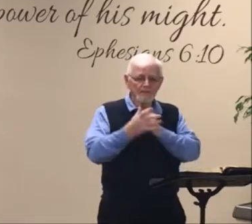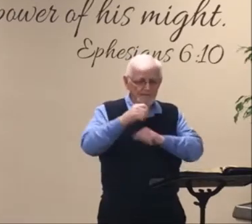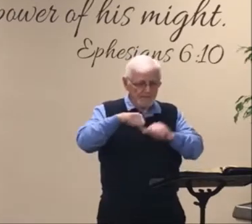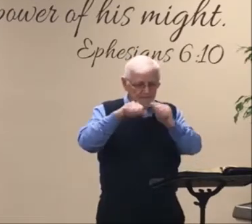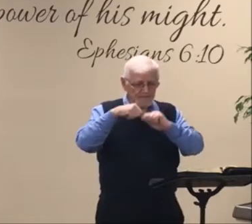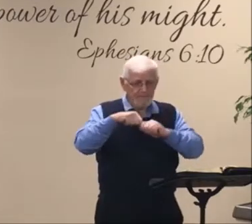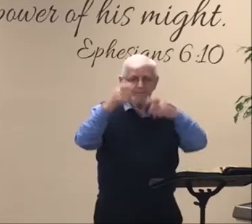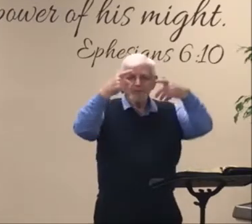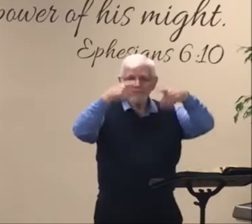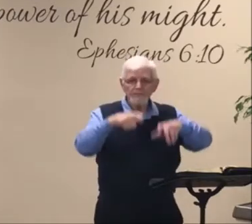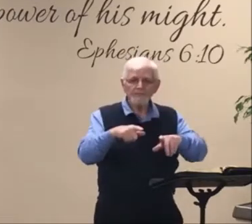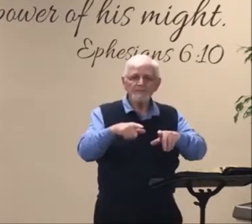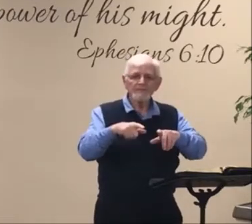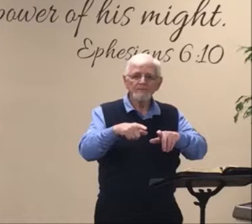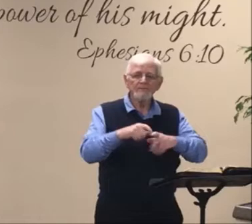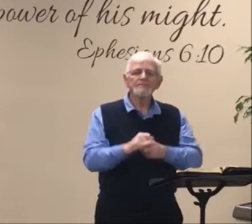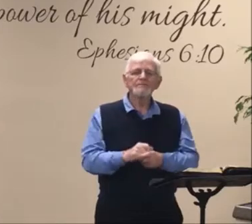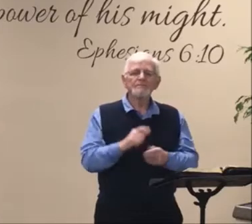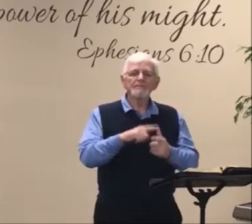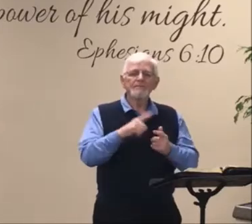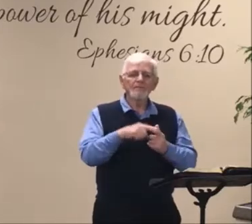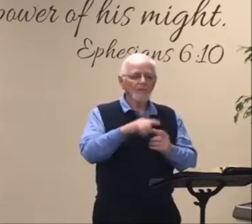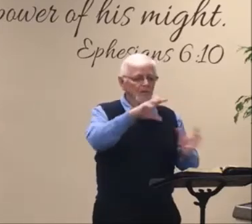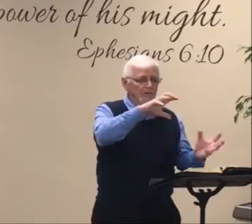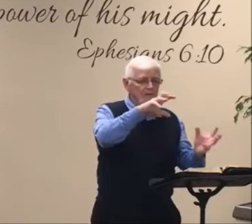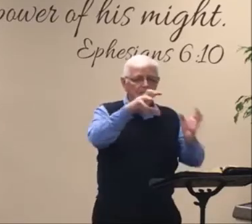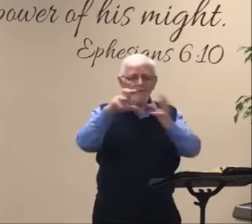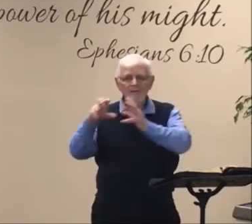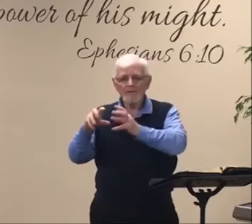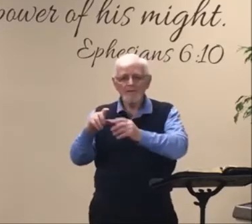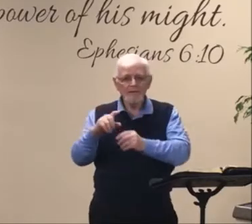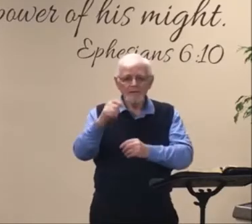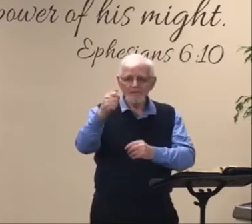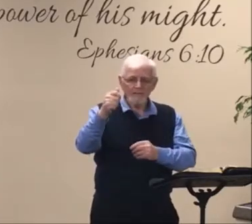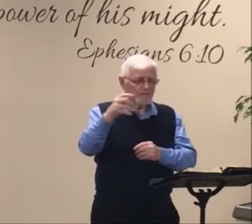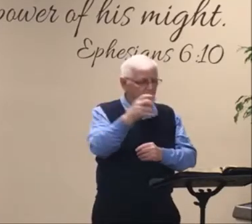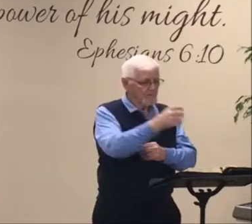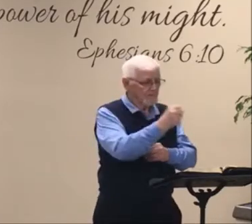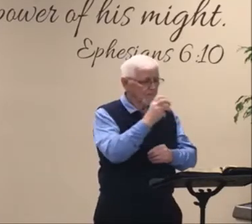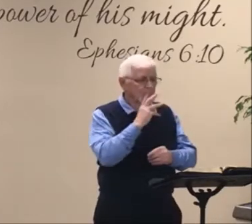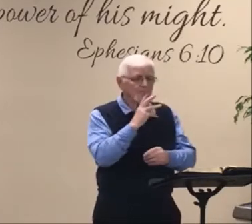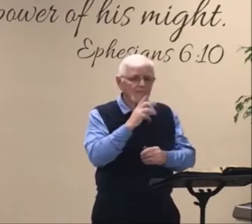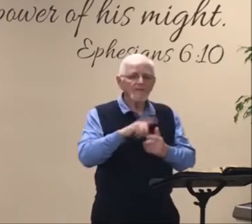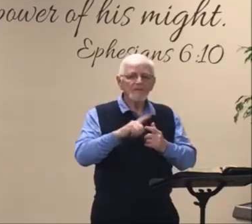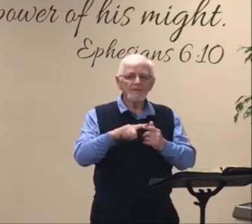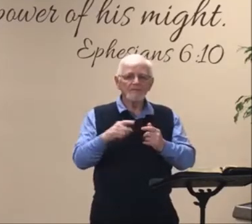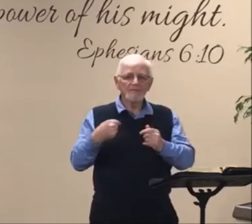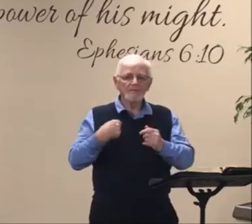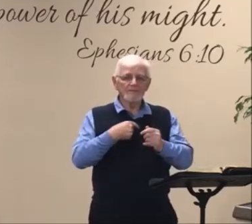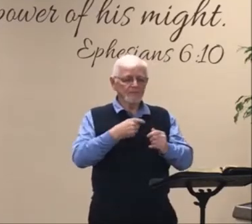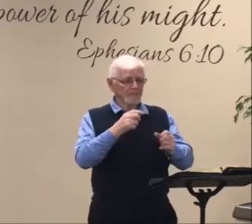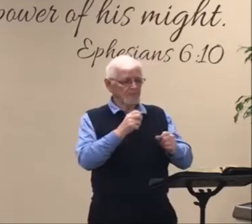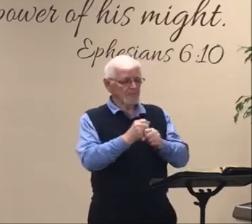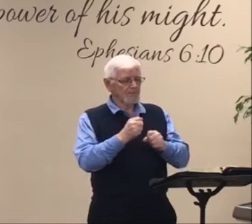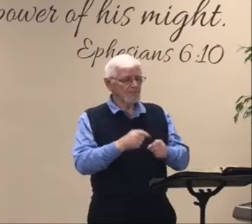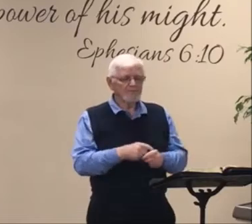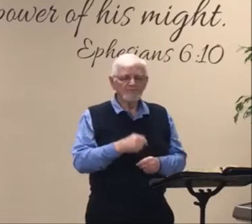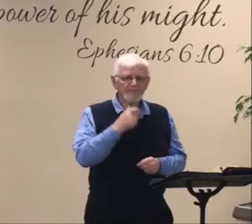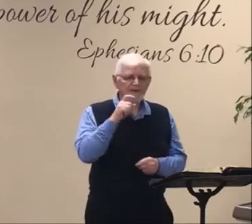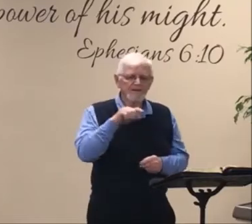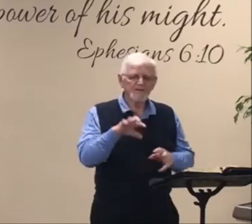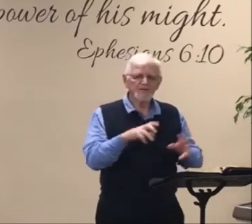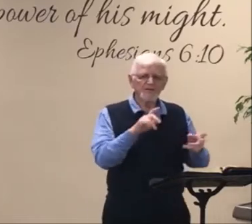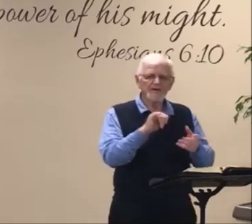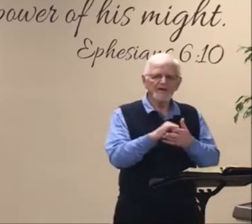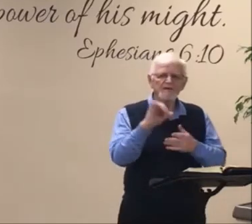this agreement worked out. And then when they roll the stone away, they get their water, and then we get our water. And Jacob says, "What? We don't need to do all